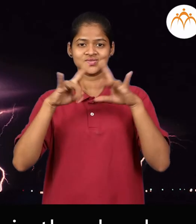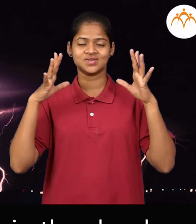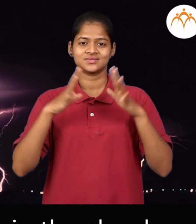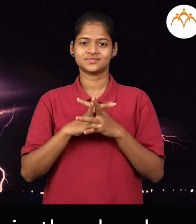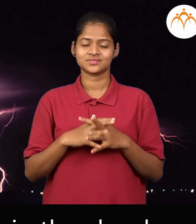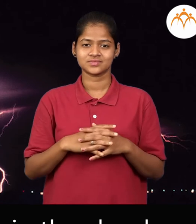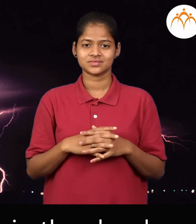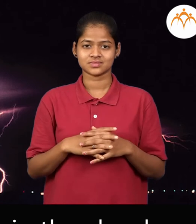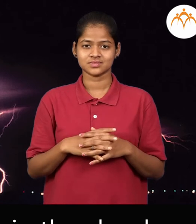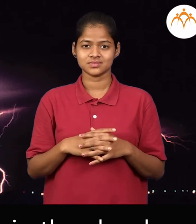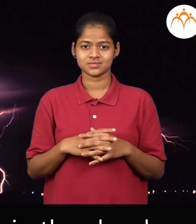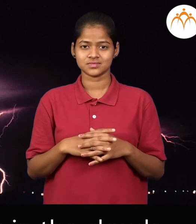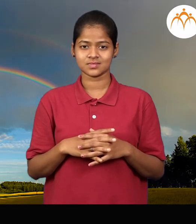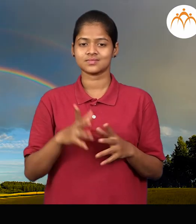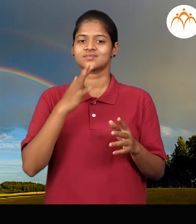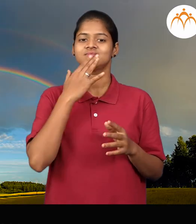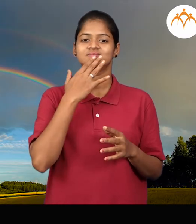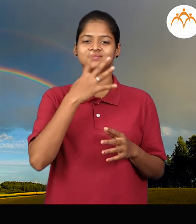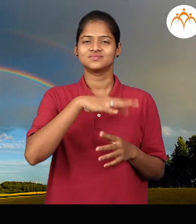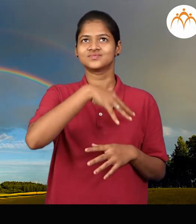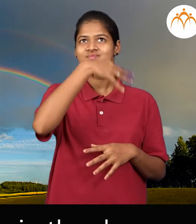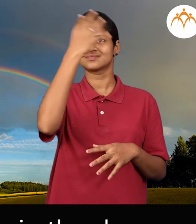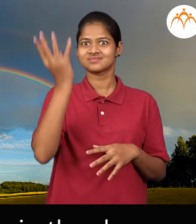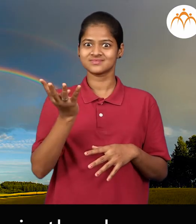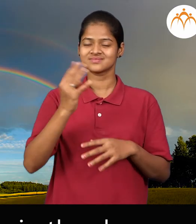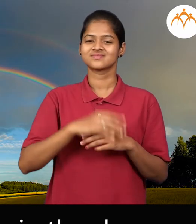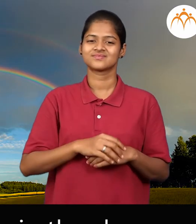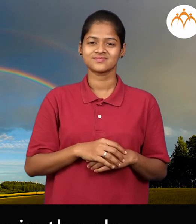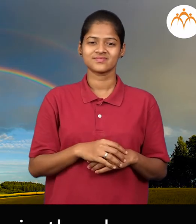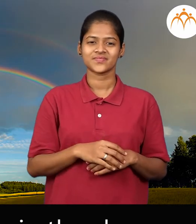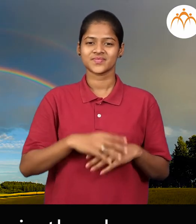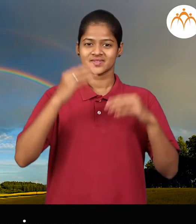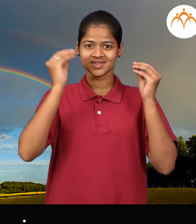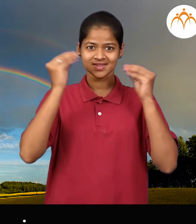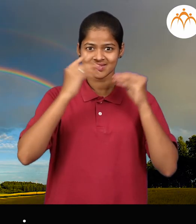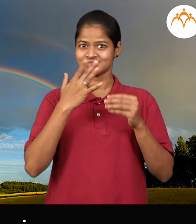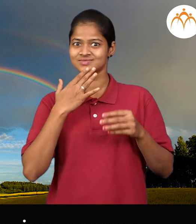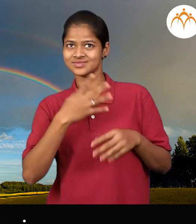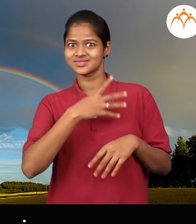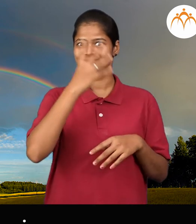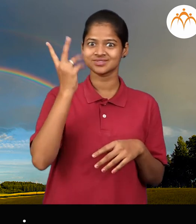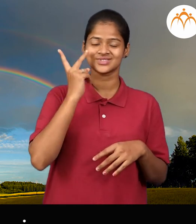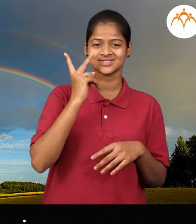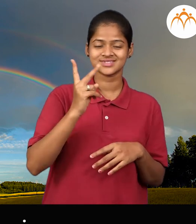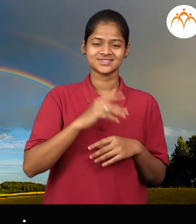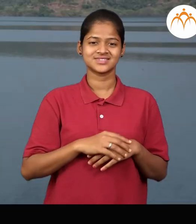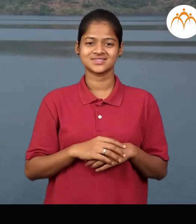in the clouds. Rainbow. Rainbow appears in the sky sometimes in the rainy season. River.